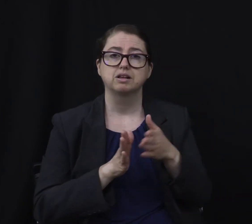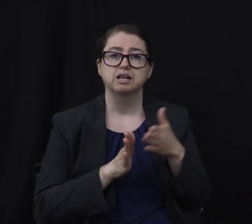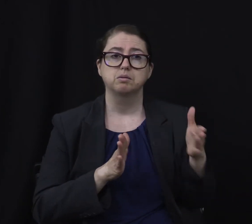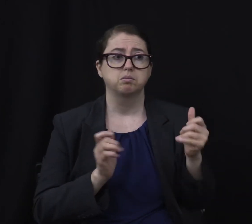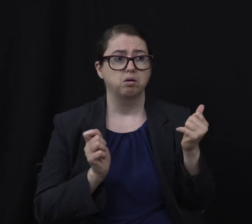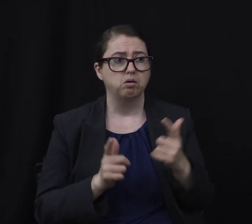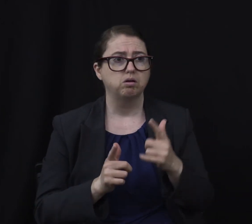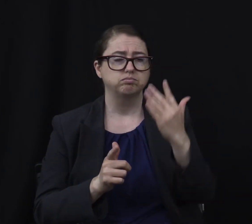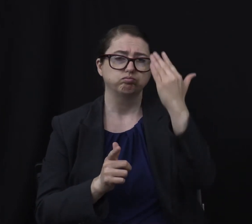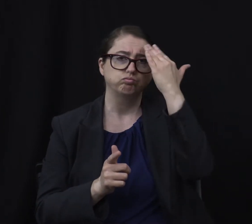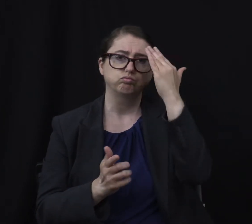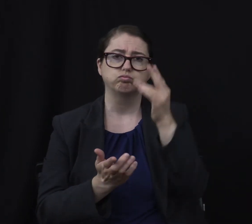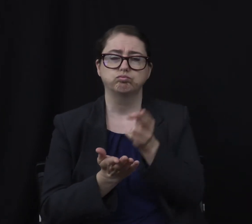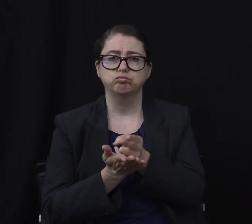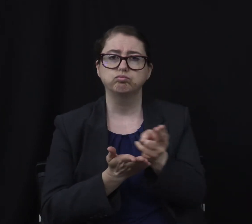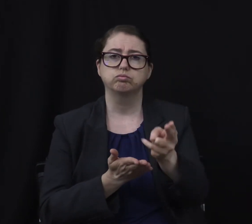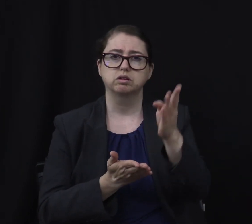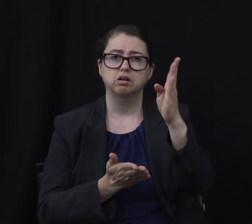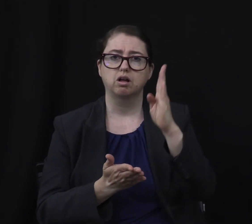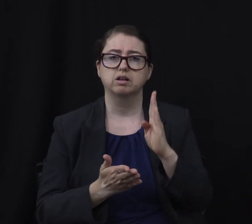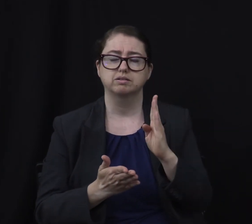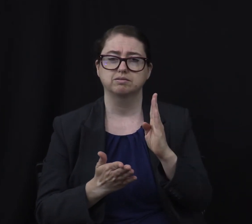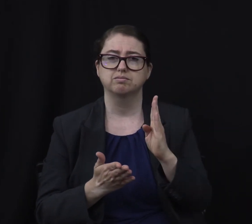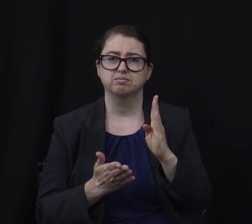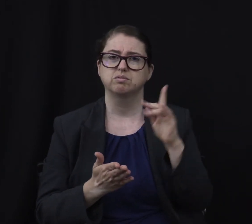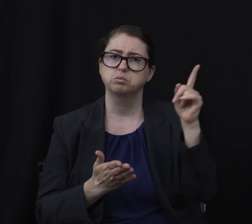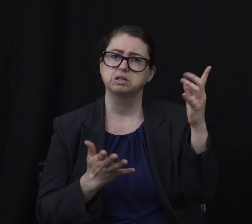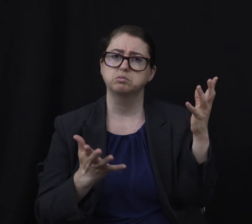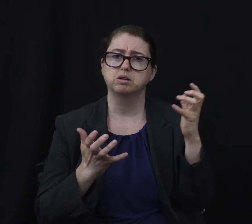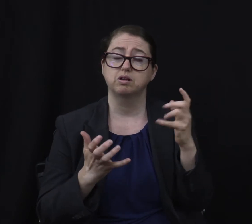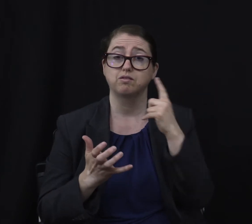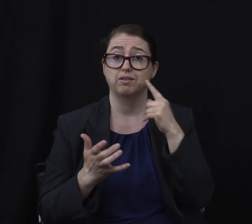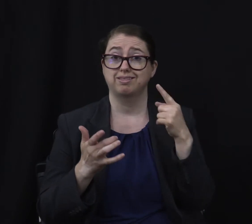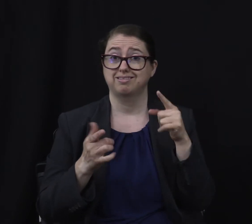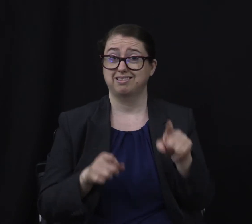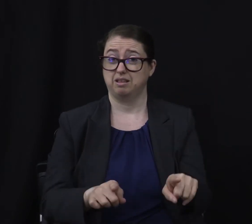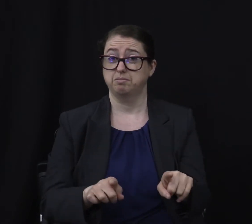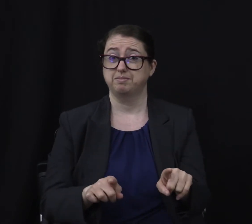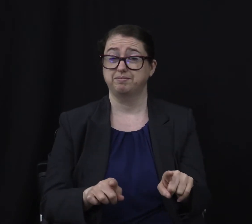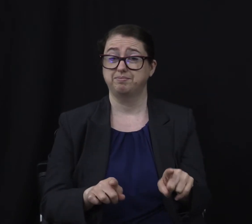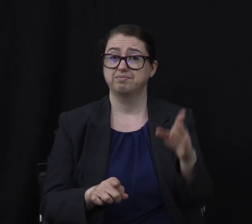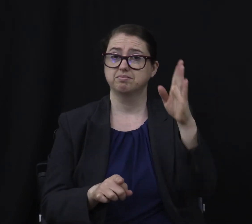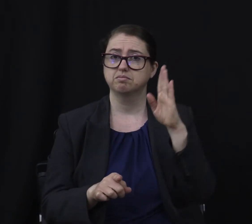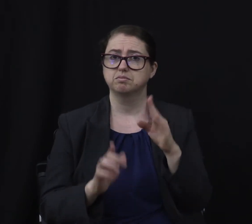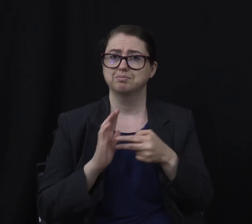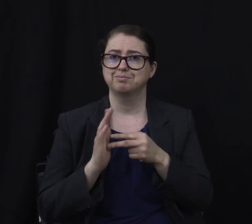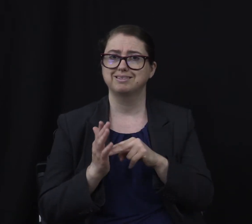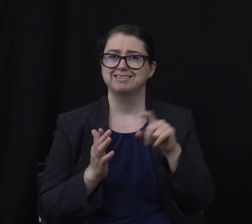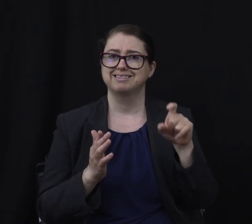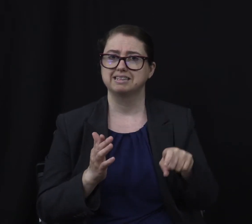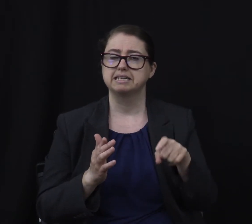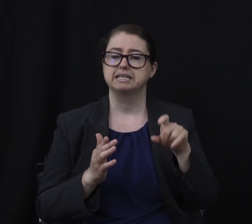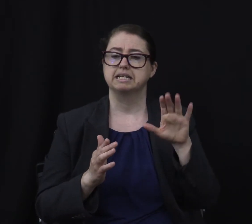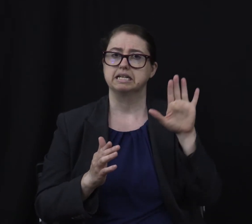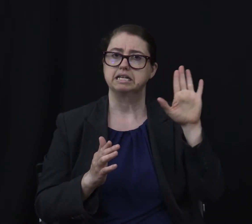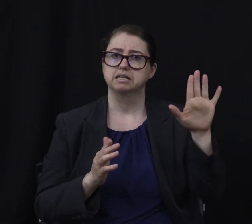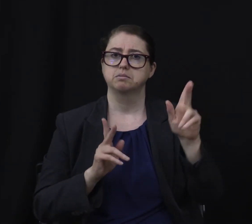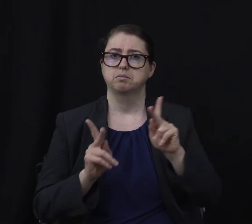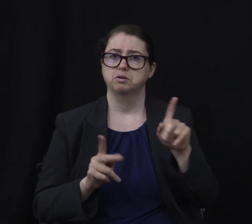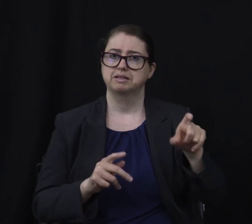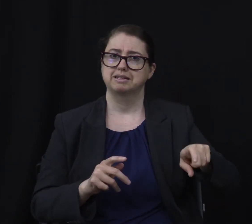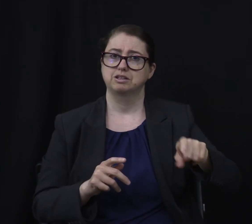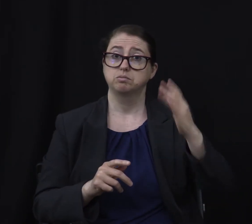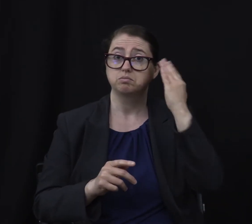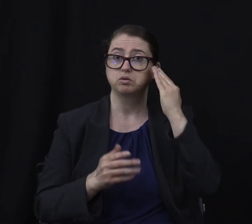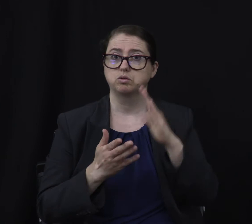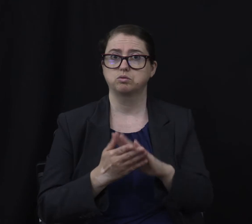God. Now, for this to take place, God needed a people. And you know the story. He calls